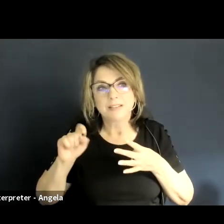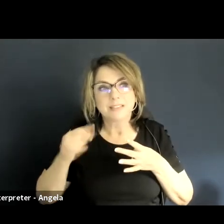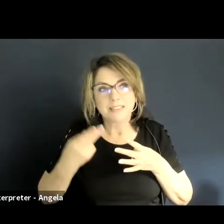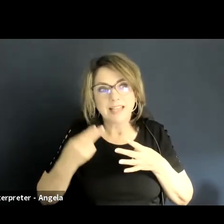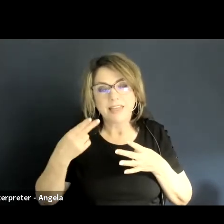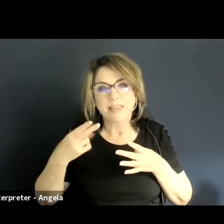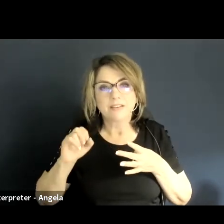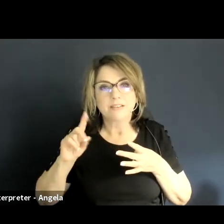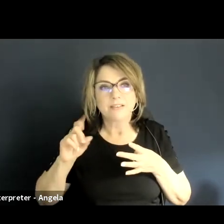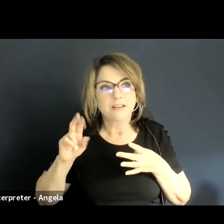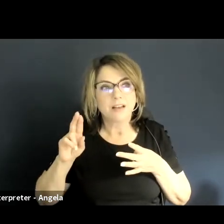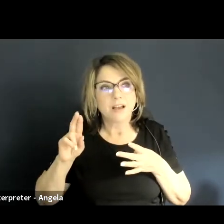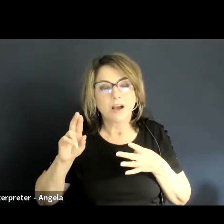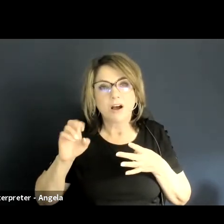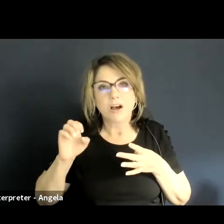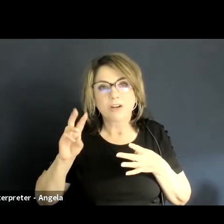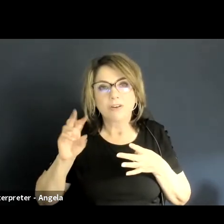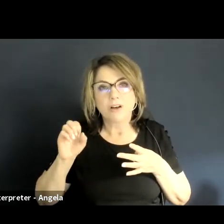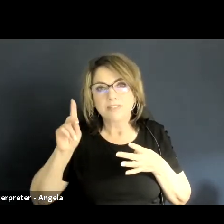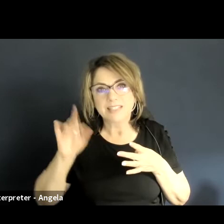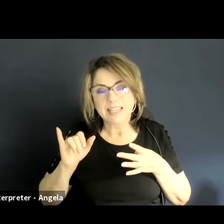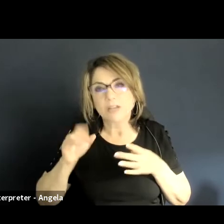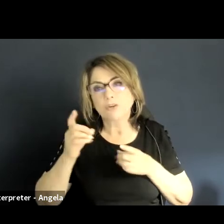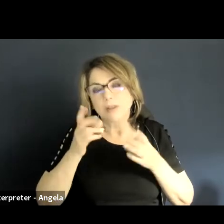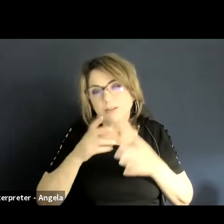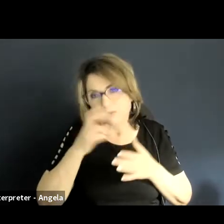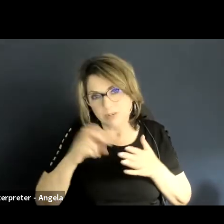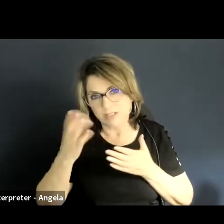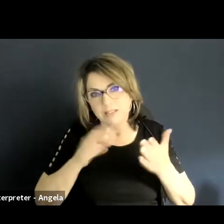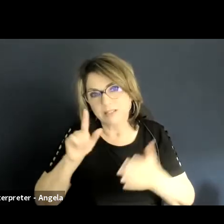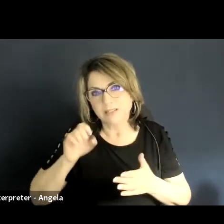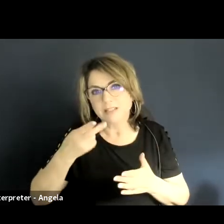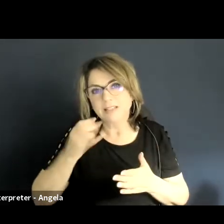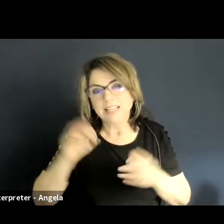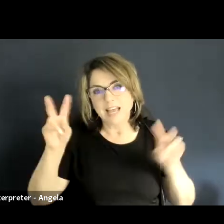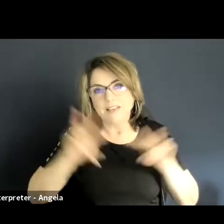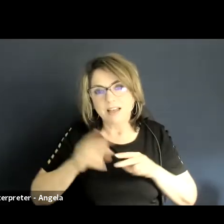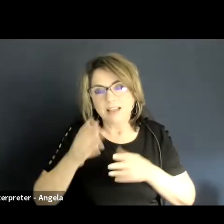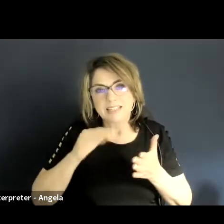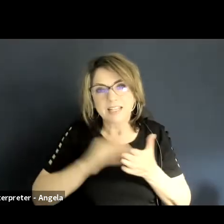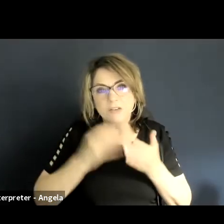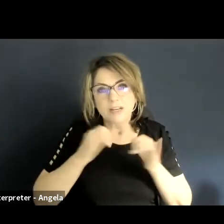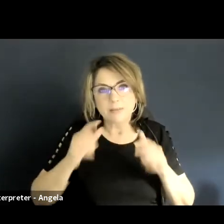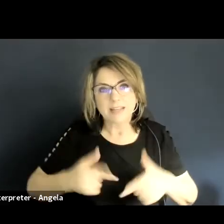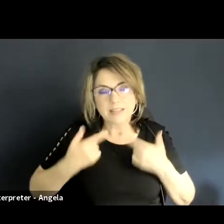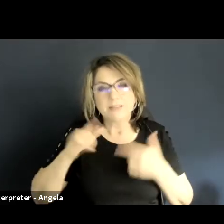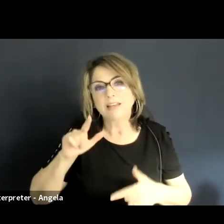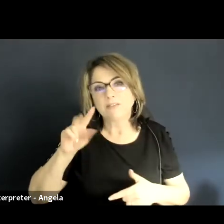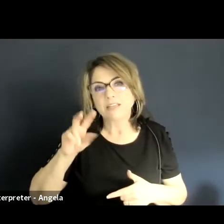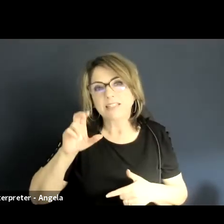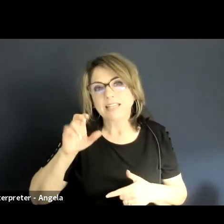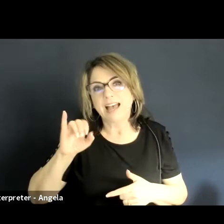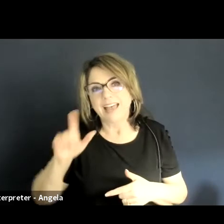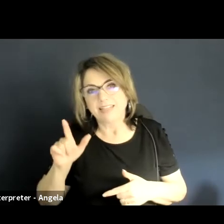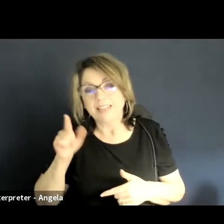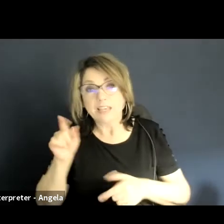Hodorowski, who is the Director of Transition Services at Lehigh Valley Center for Independent Living, LVCIL, where